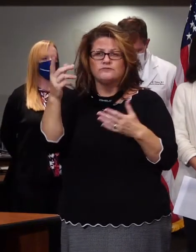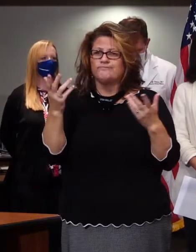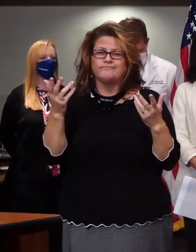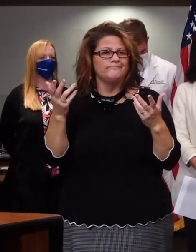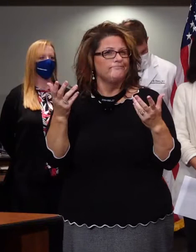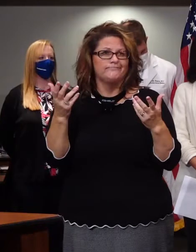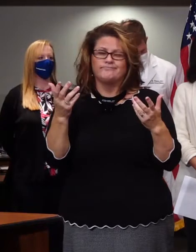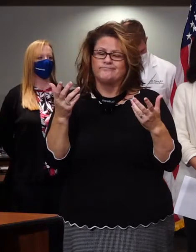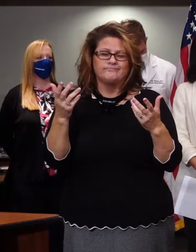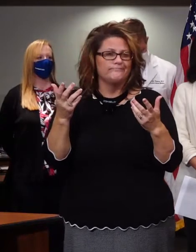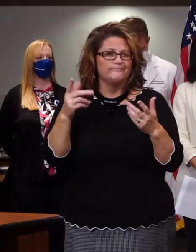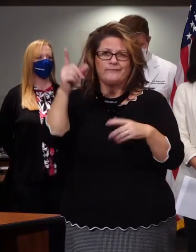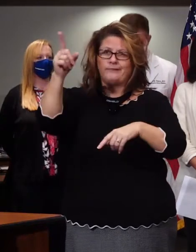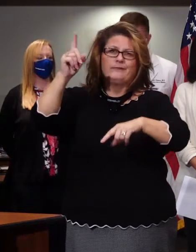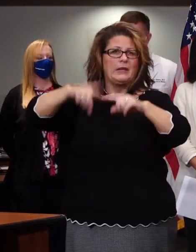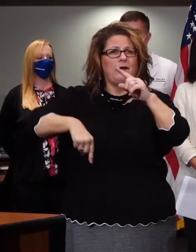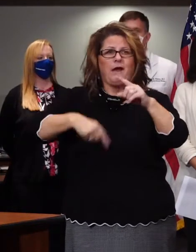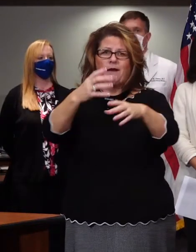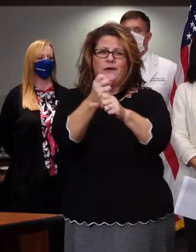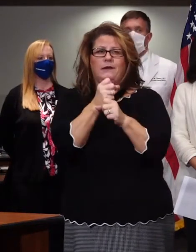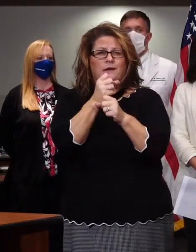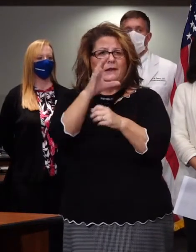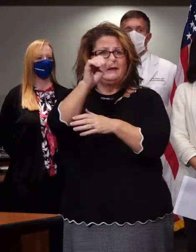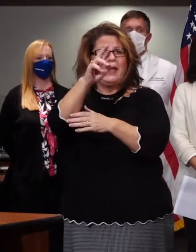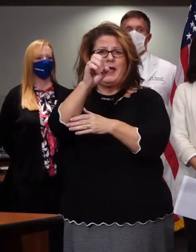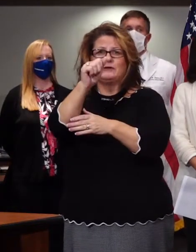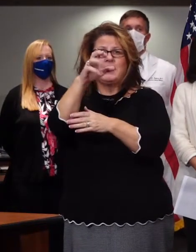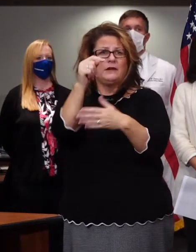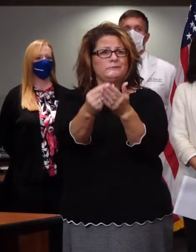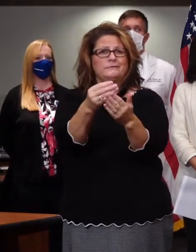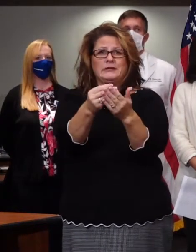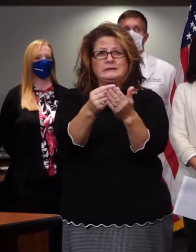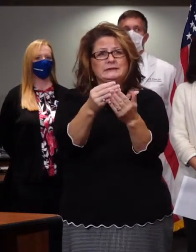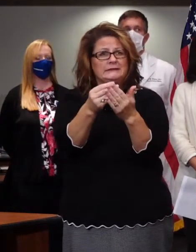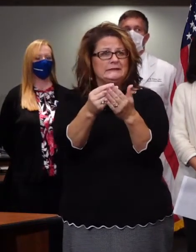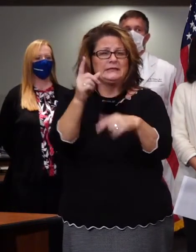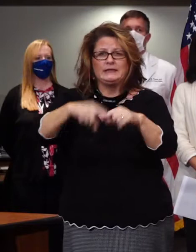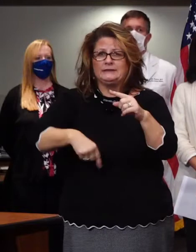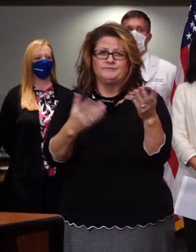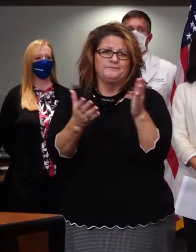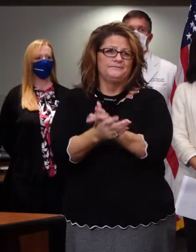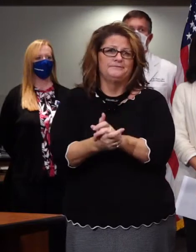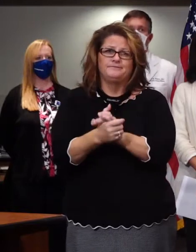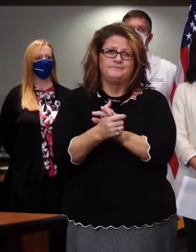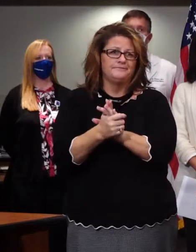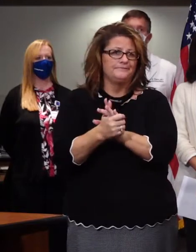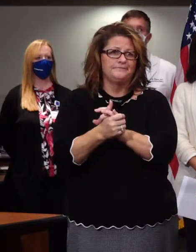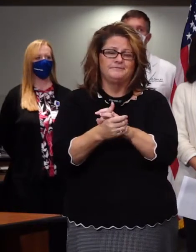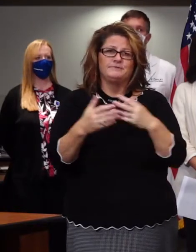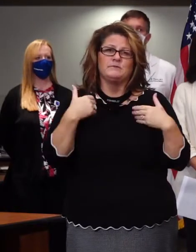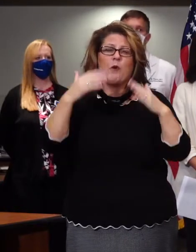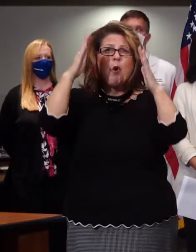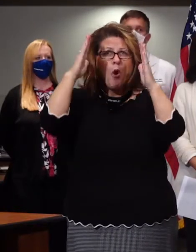this decision, be unable to access the CARES Act relief funds. I hope that this question can be resolved